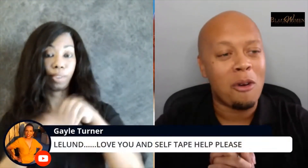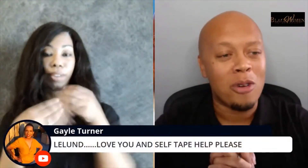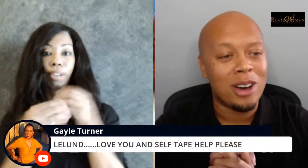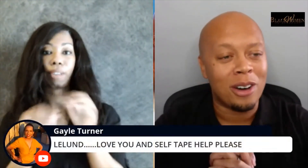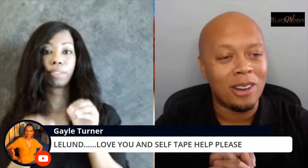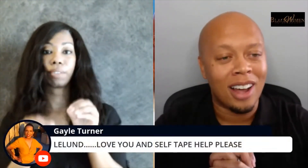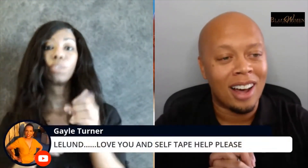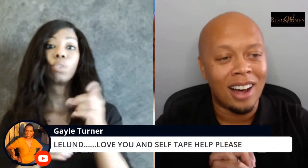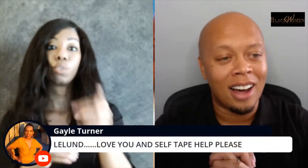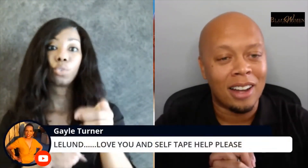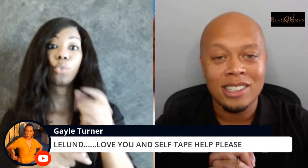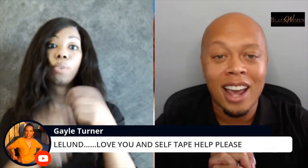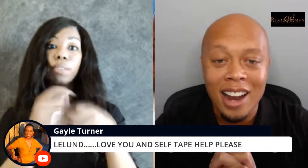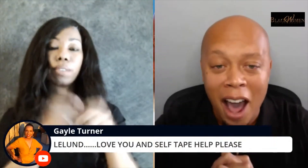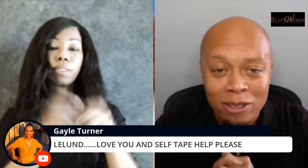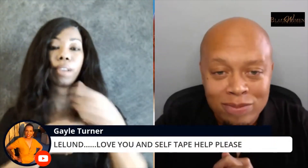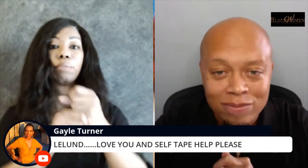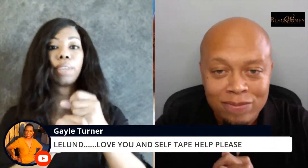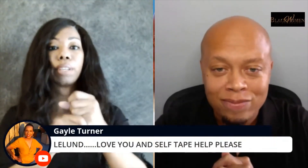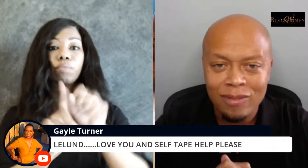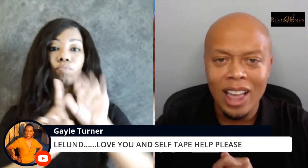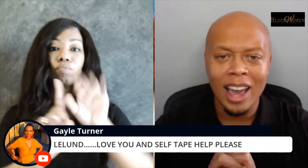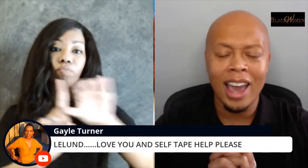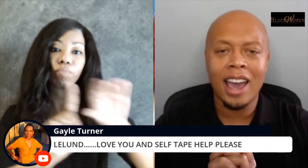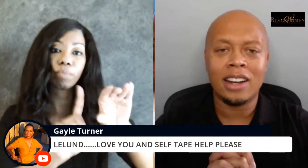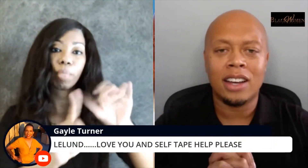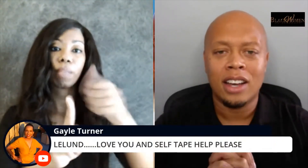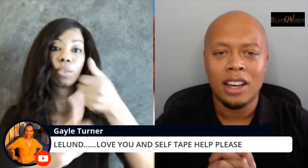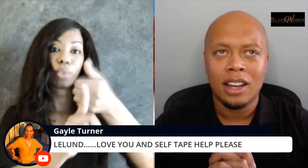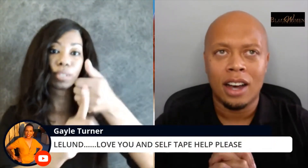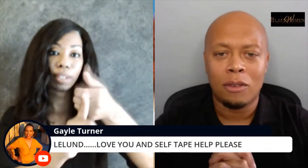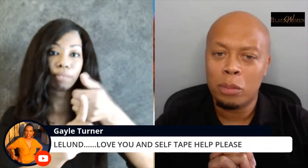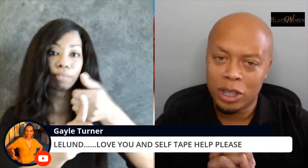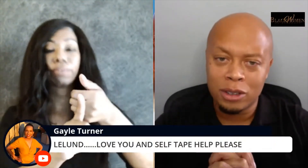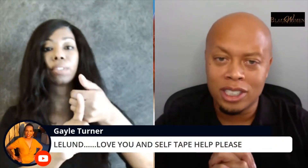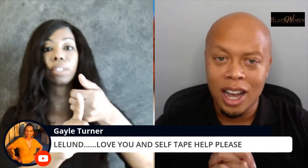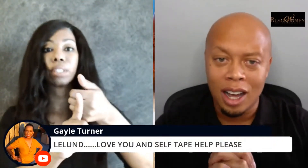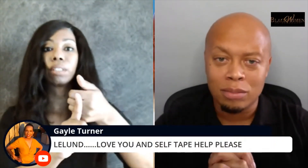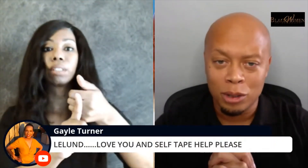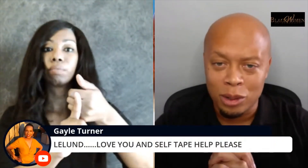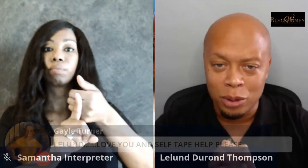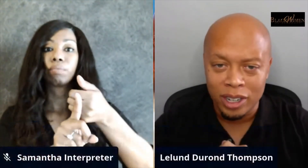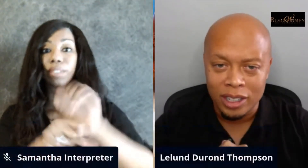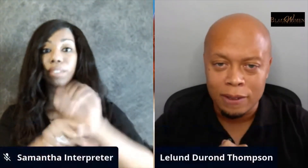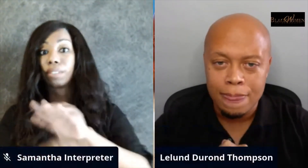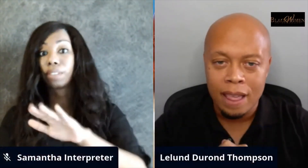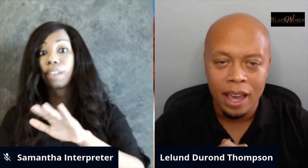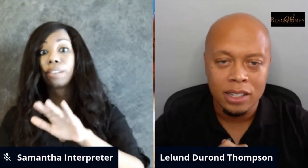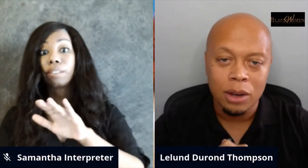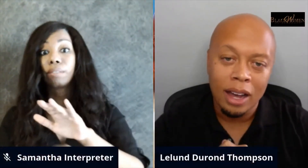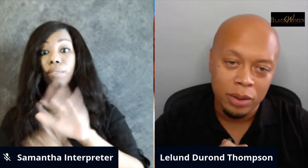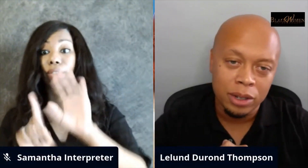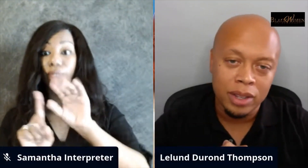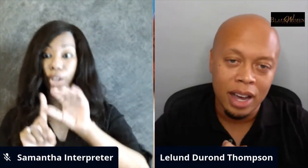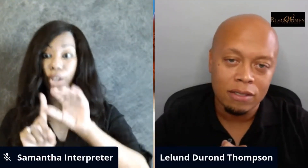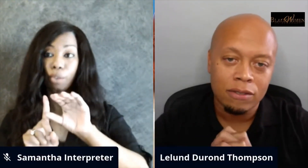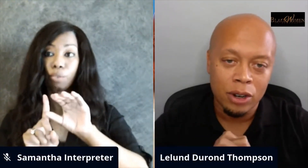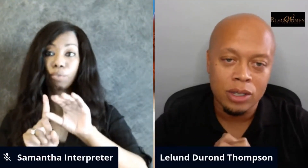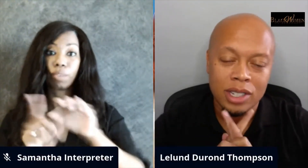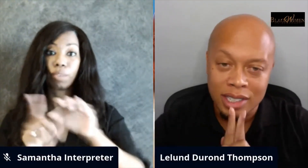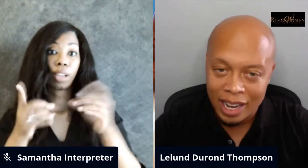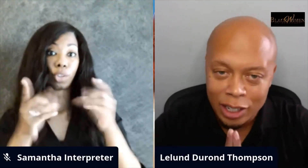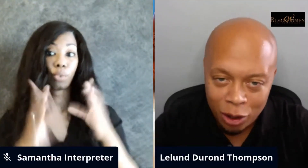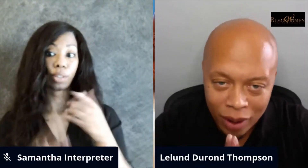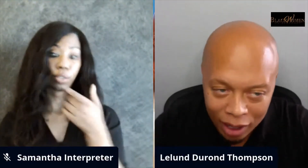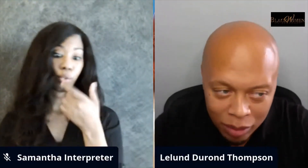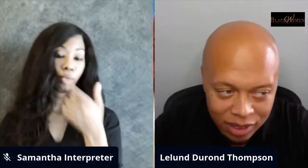that will stand out and will book you the job, most importantly. And so how do we do that? First,